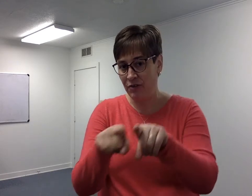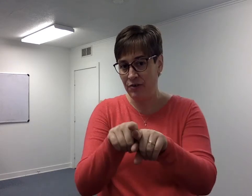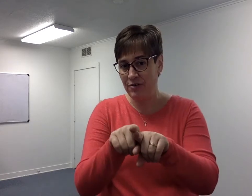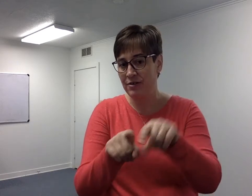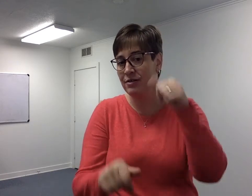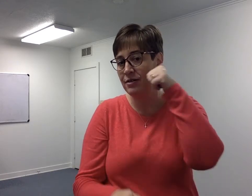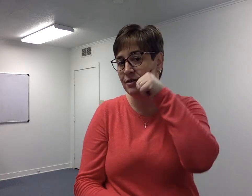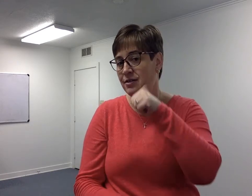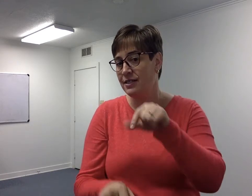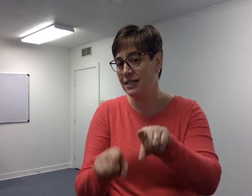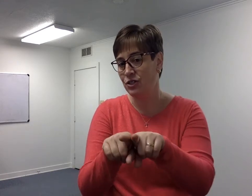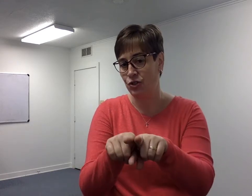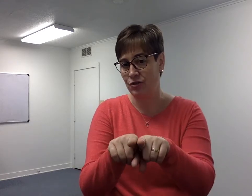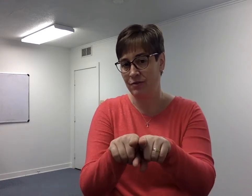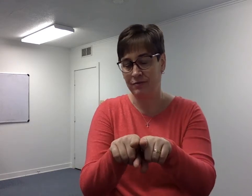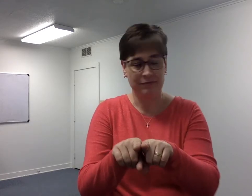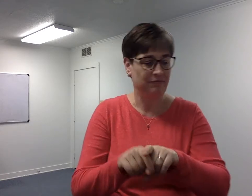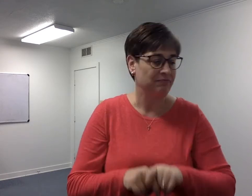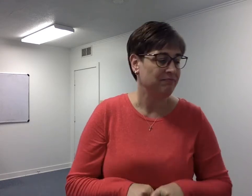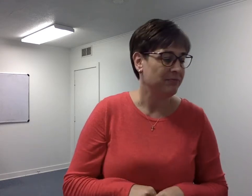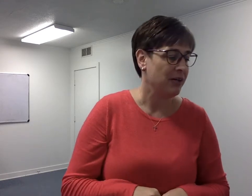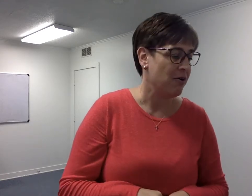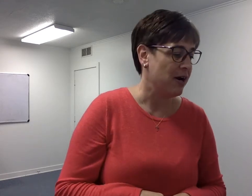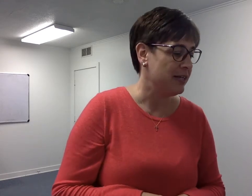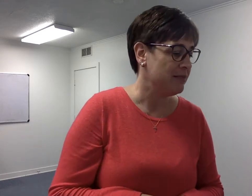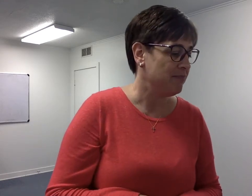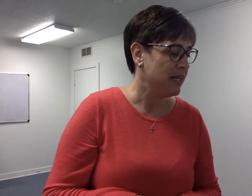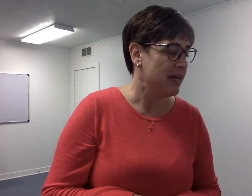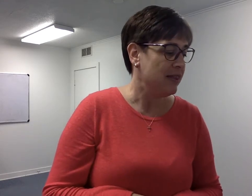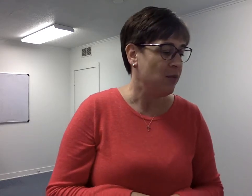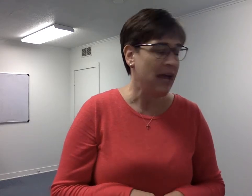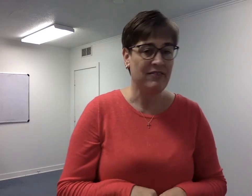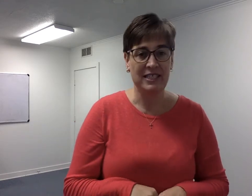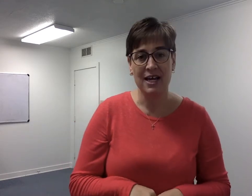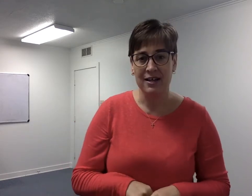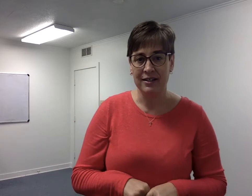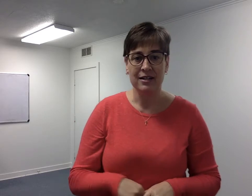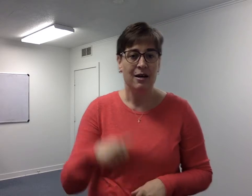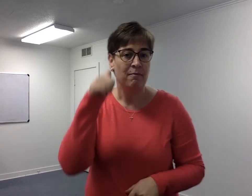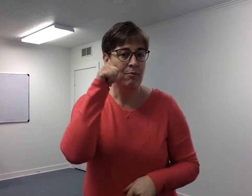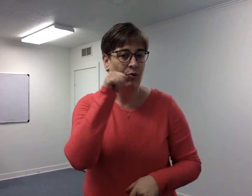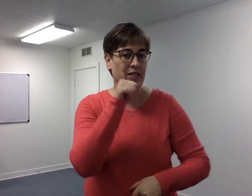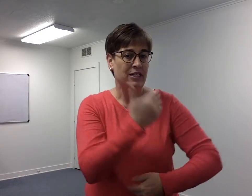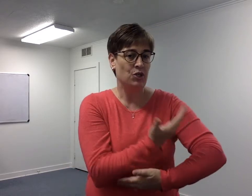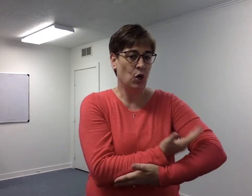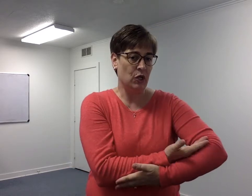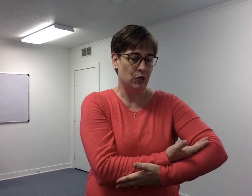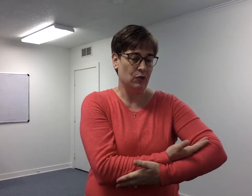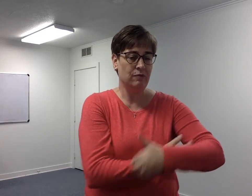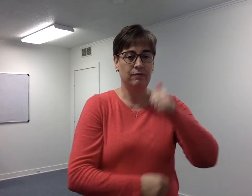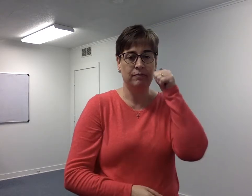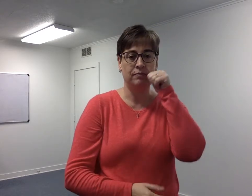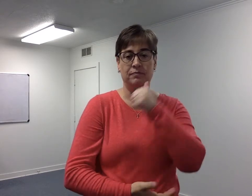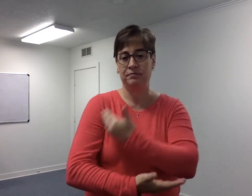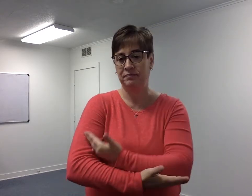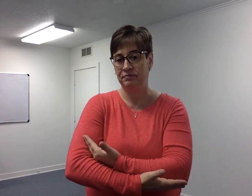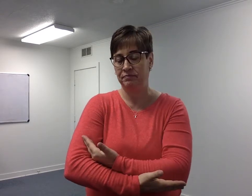brother, sister. All right. Then we have son. Remember we did daughter.